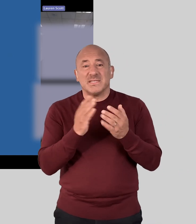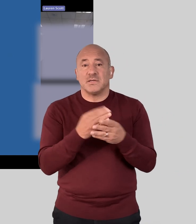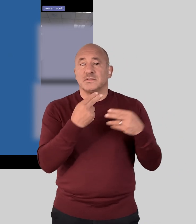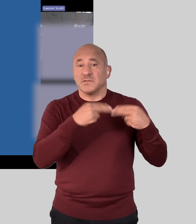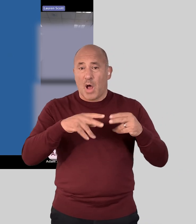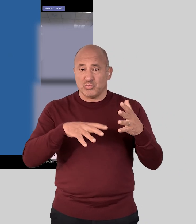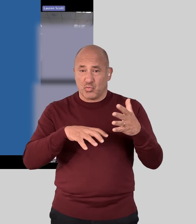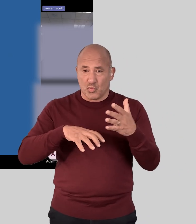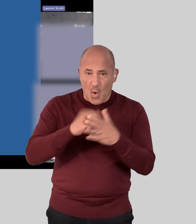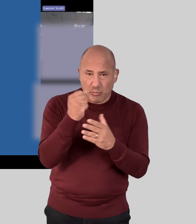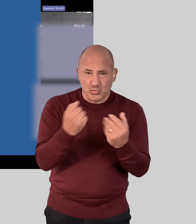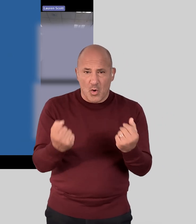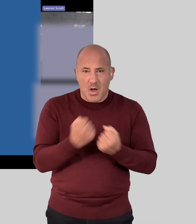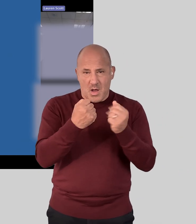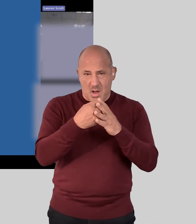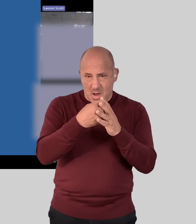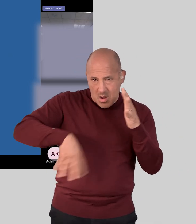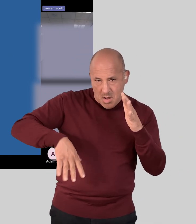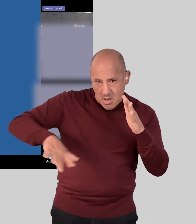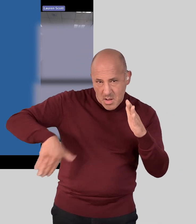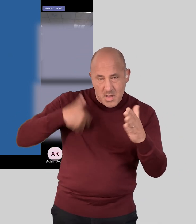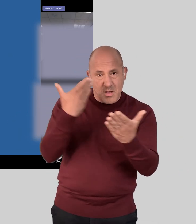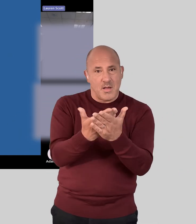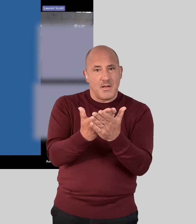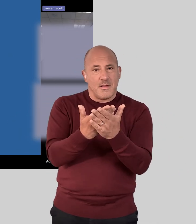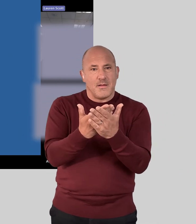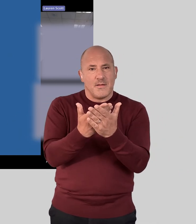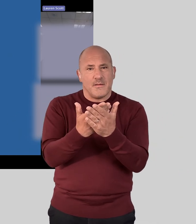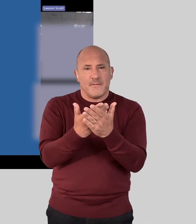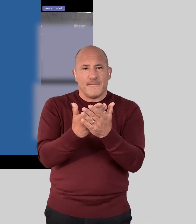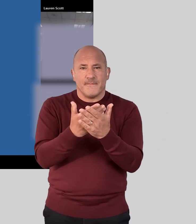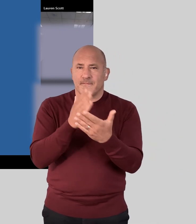as a dance culture, from the roots of it till now,